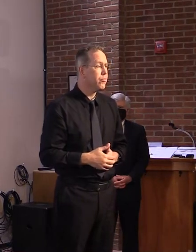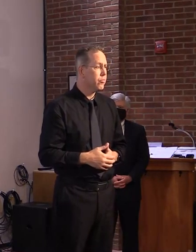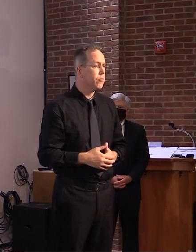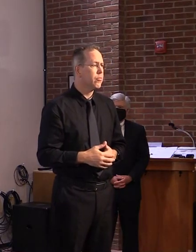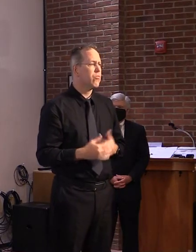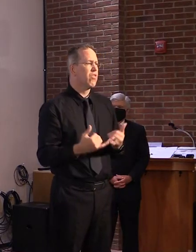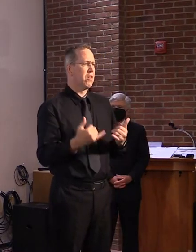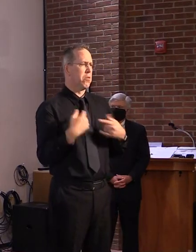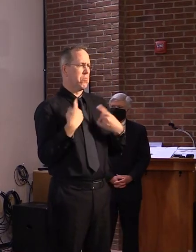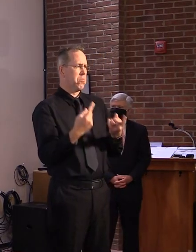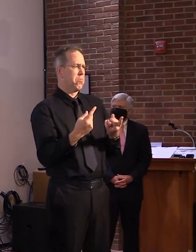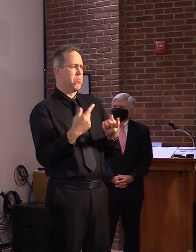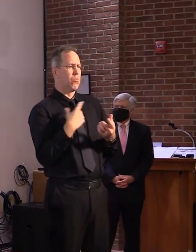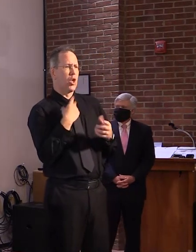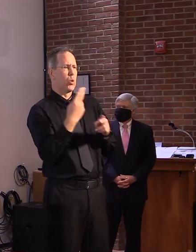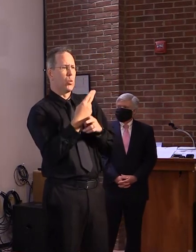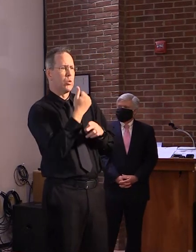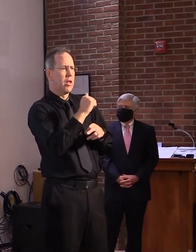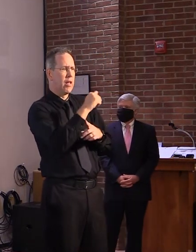Okay,